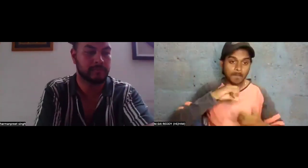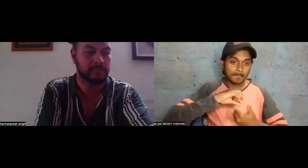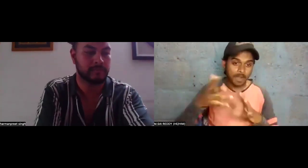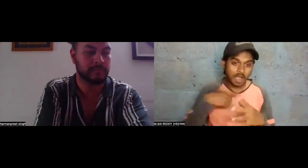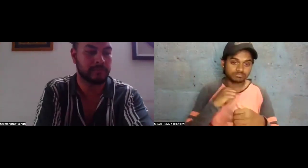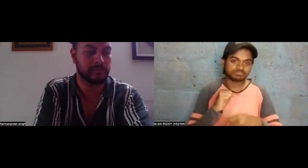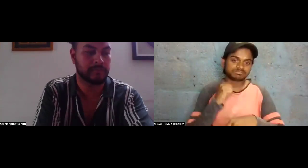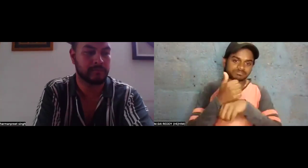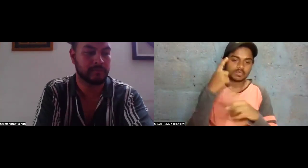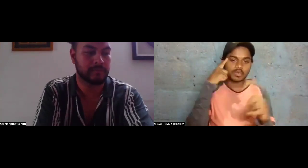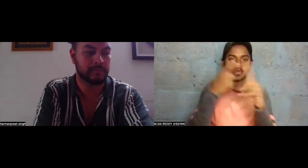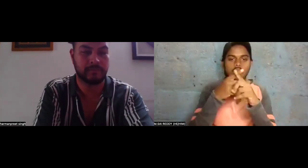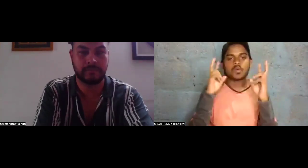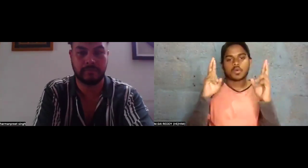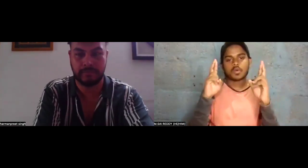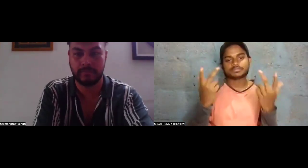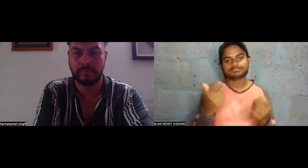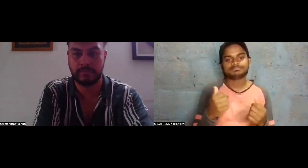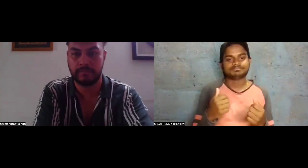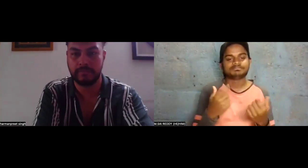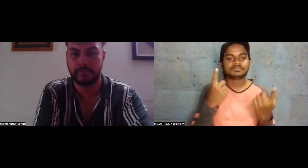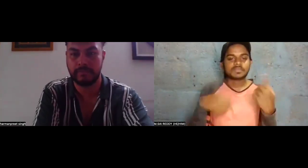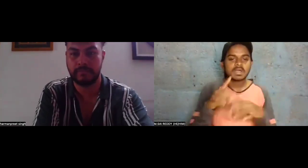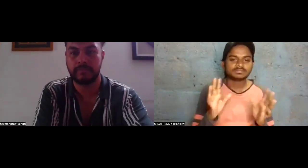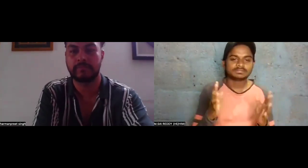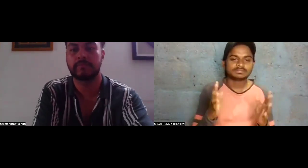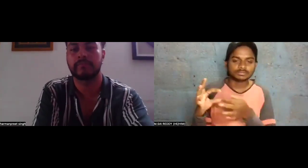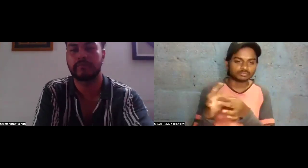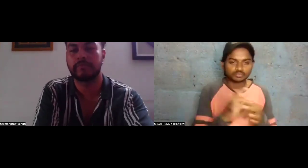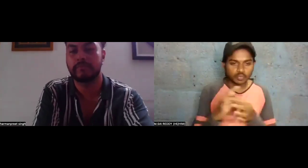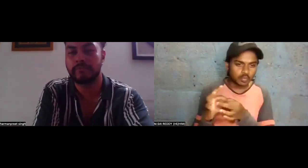I can make everyone understand. And I would like to set up the organization.